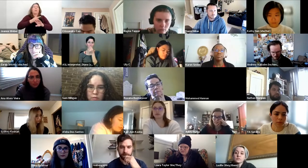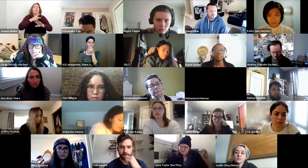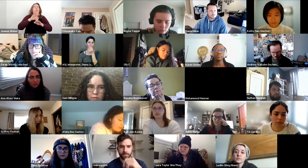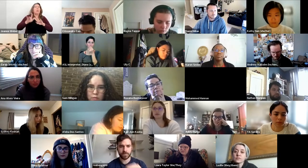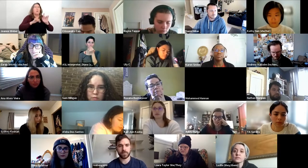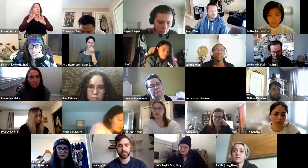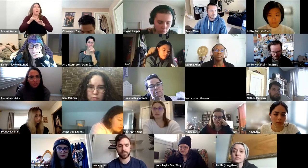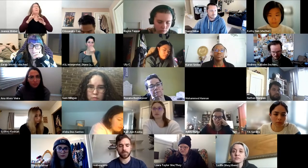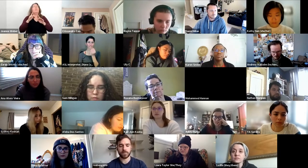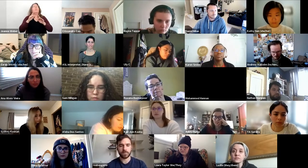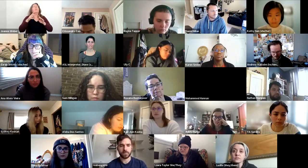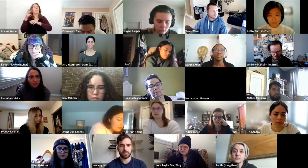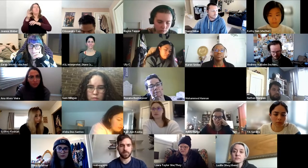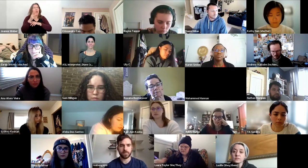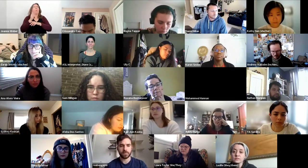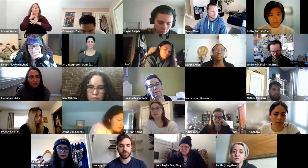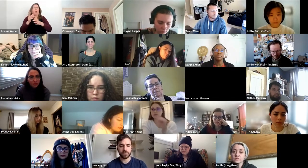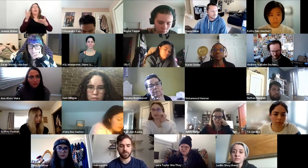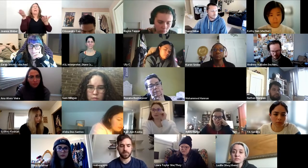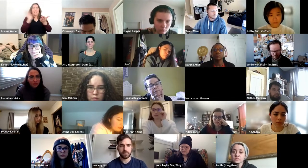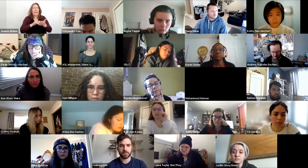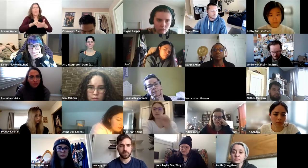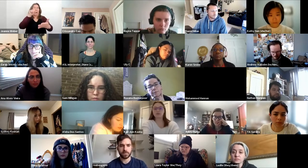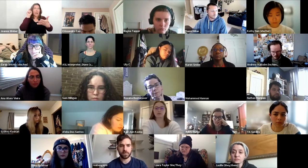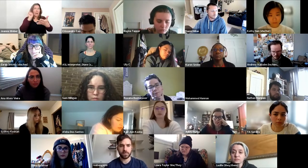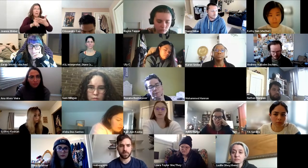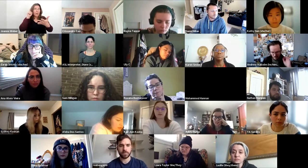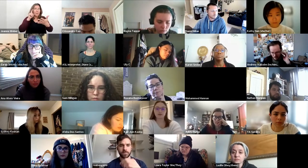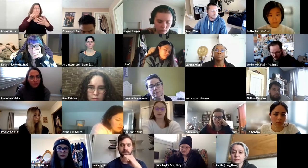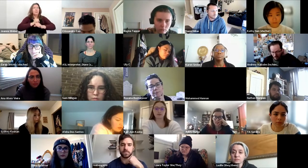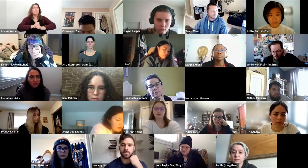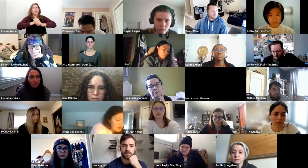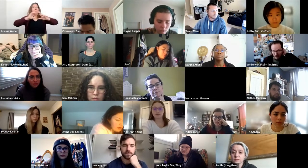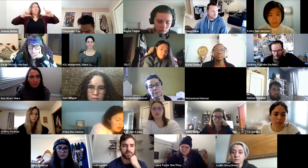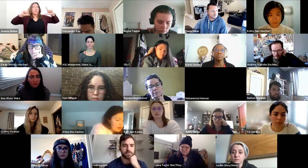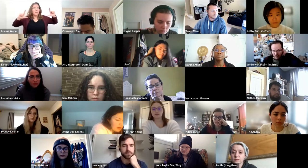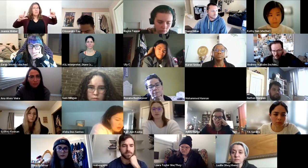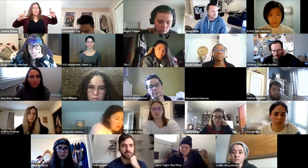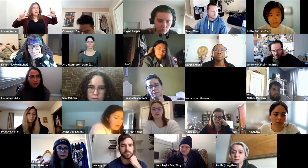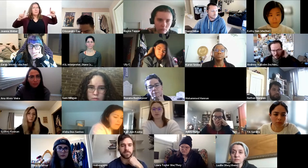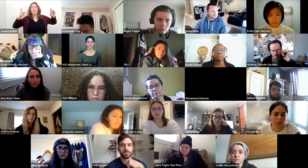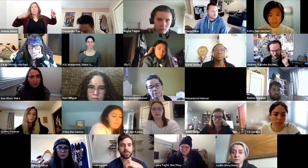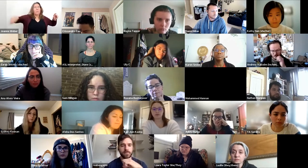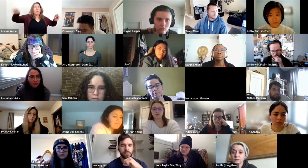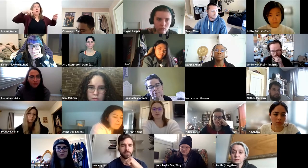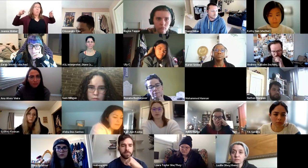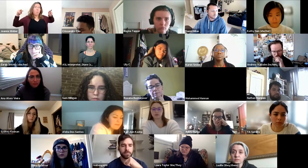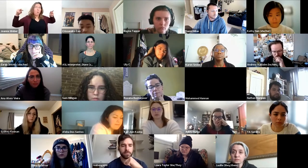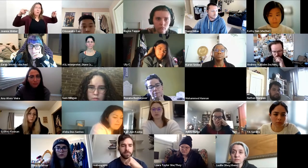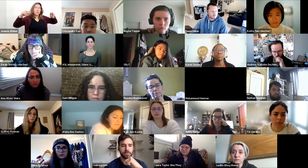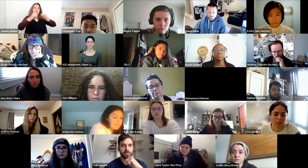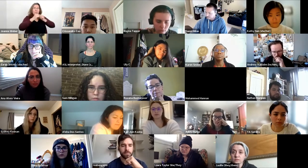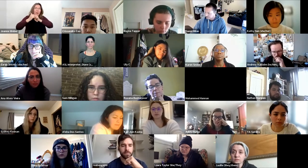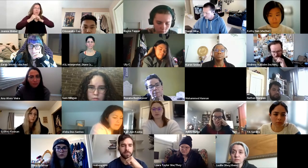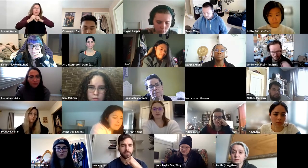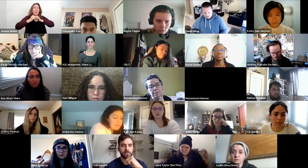And then usually each class on Tuesdays will have a second pre-recorded presentation or lecture. We'll